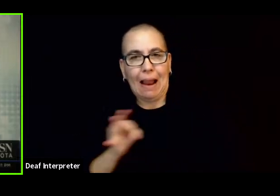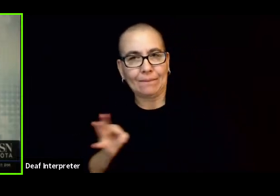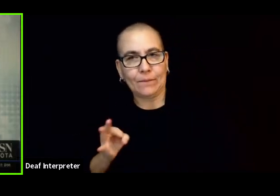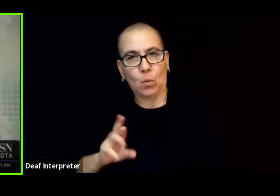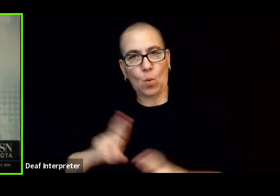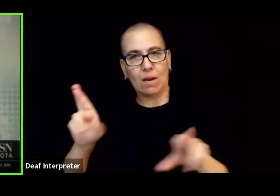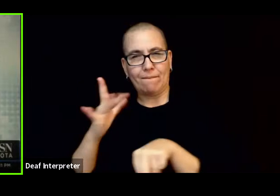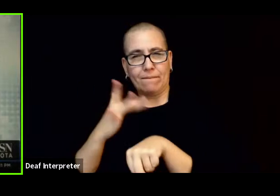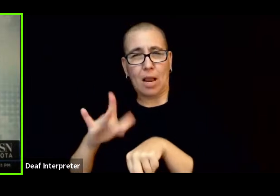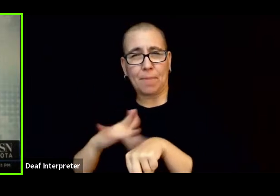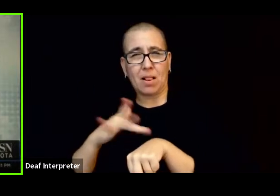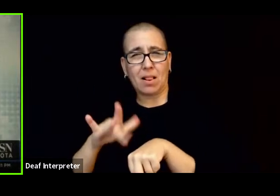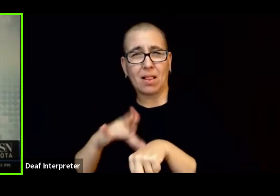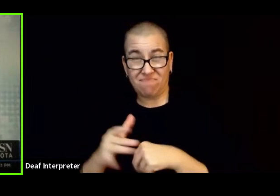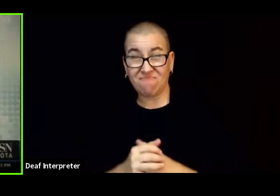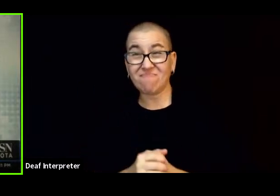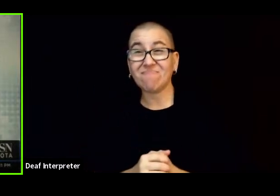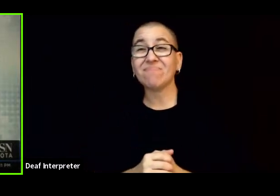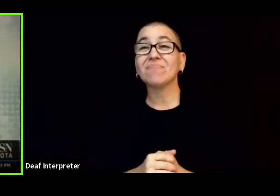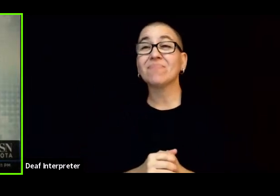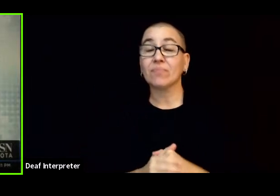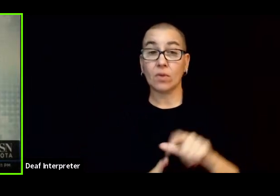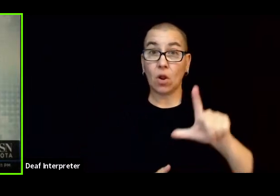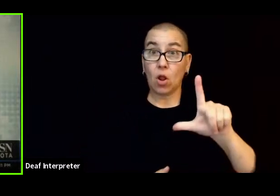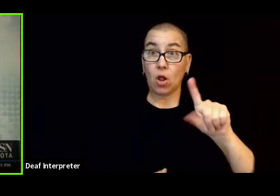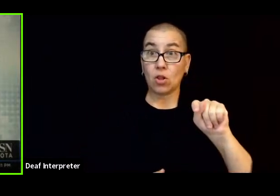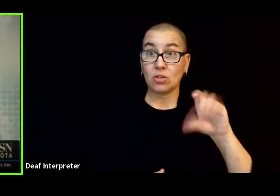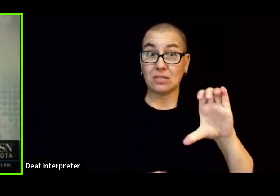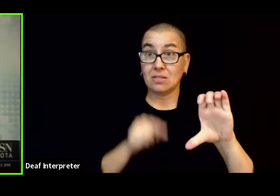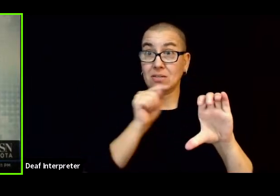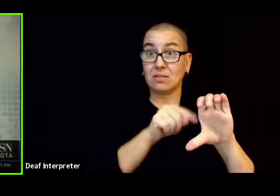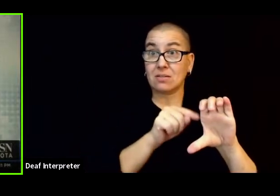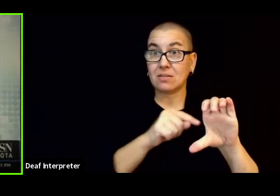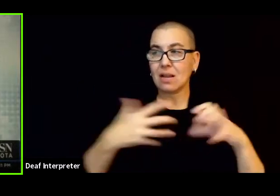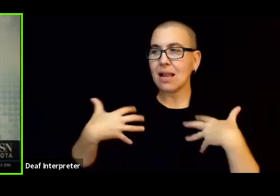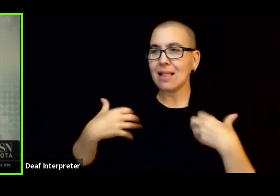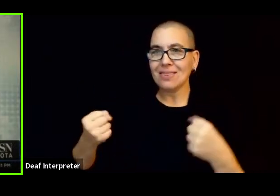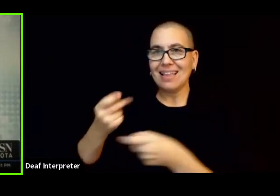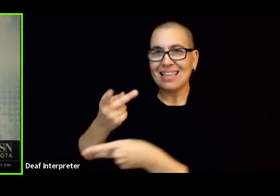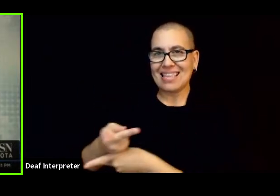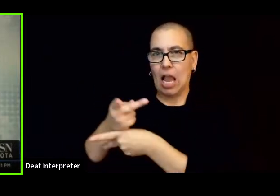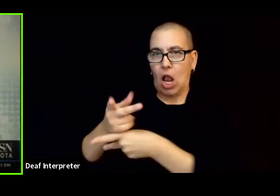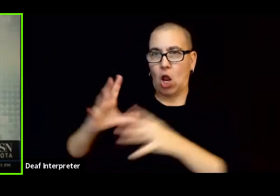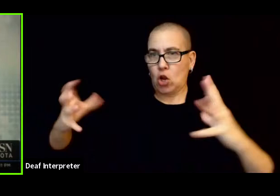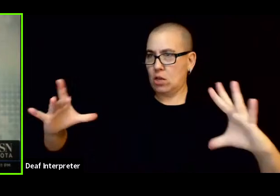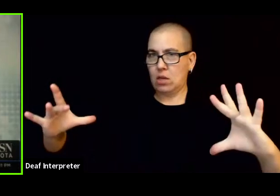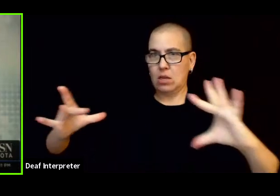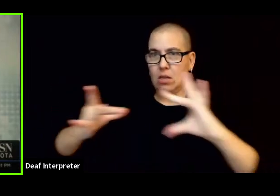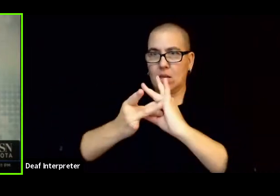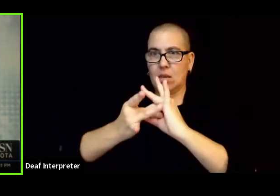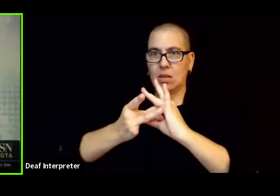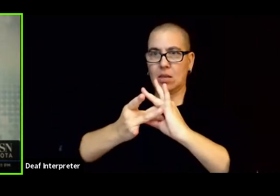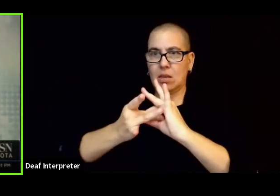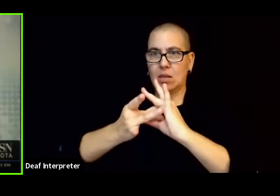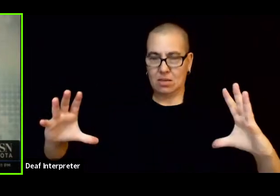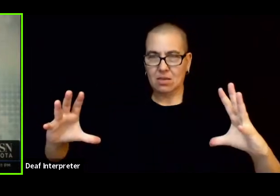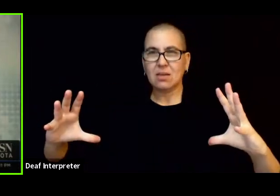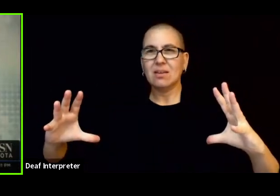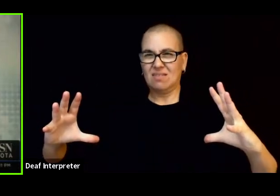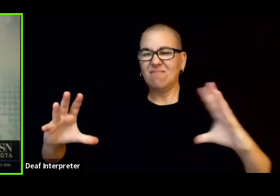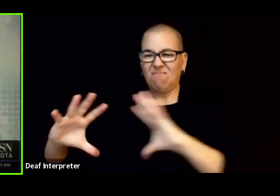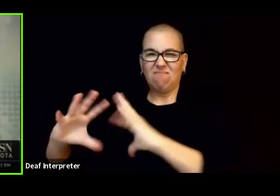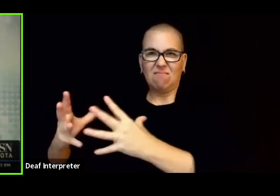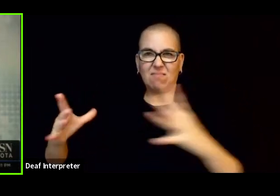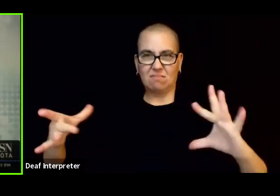healthcare coalitions, and offering infection control consultation in long-term care facilities. So that covers